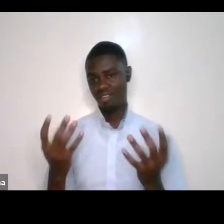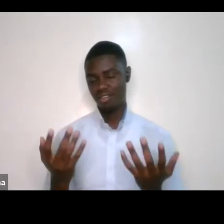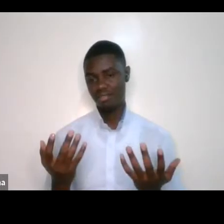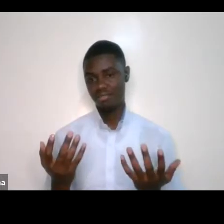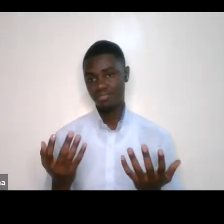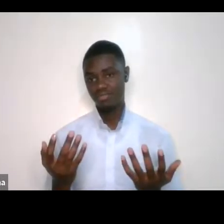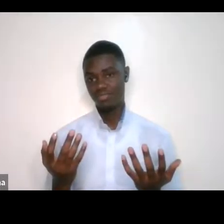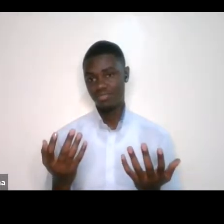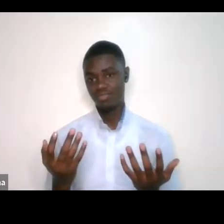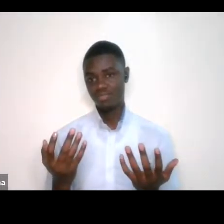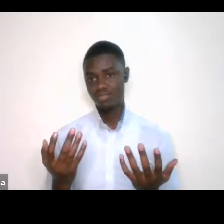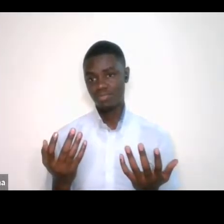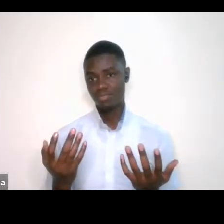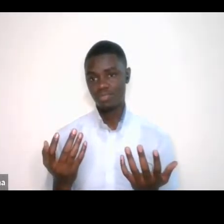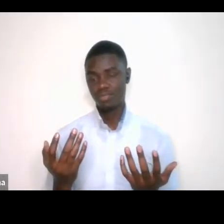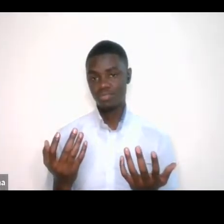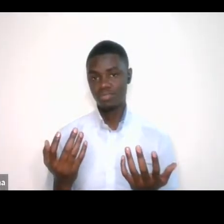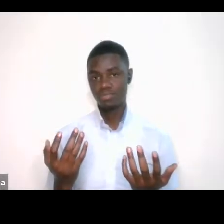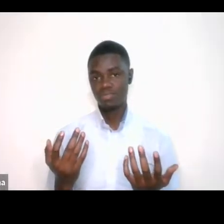There's a